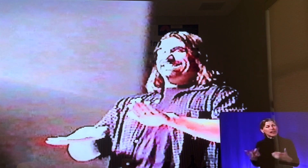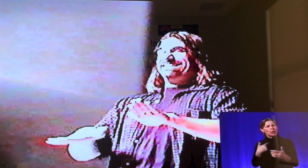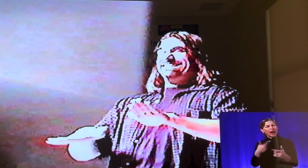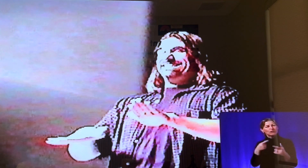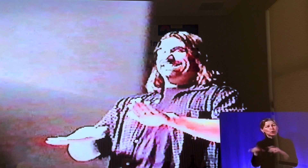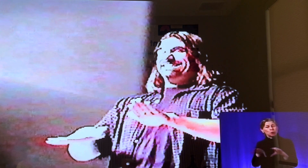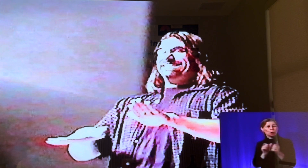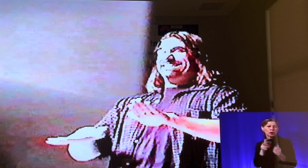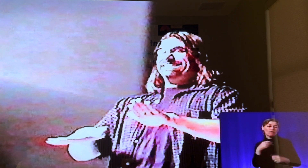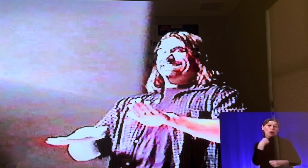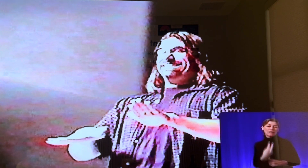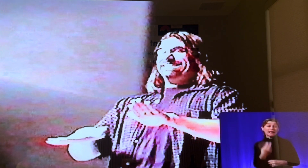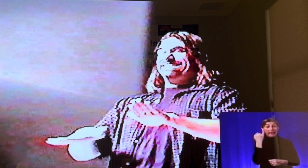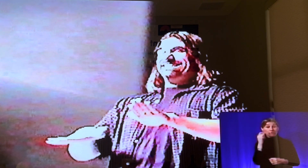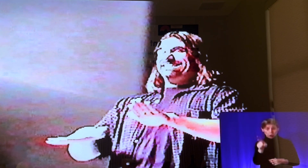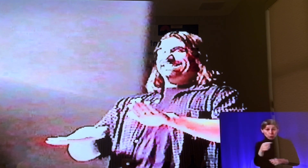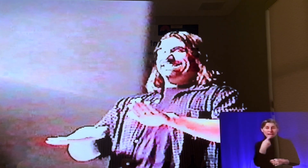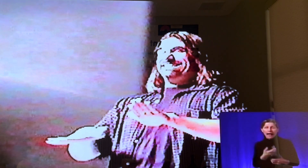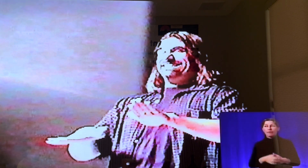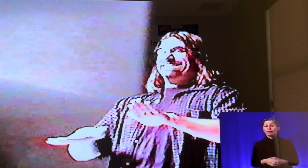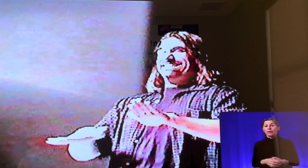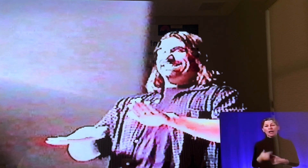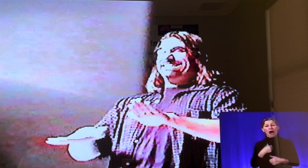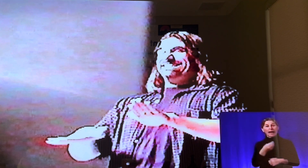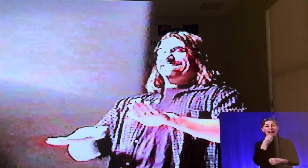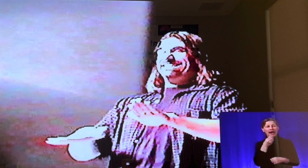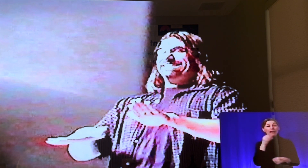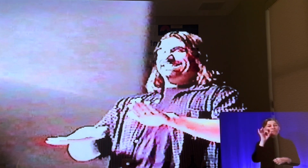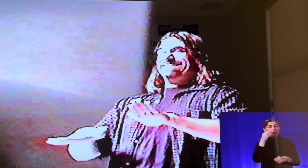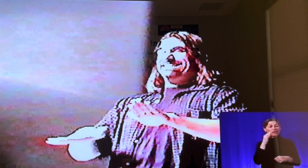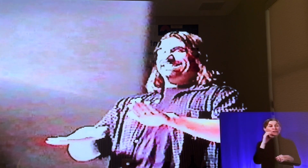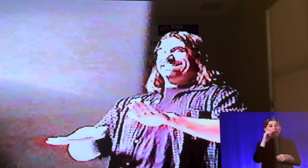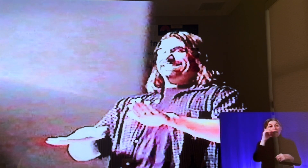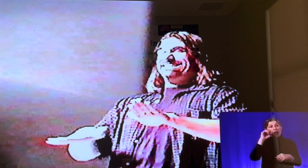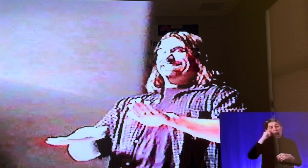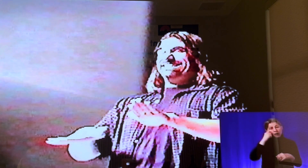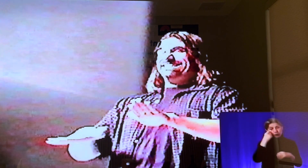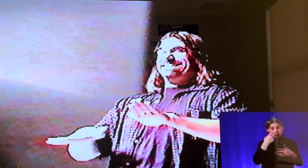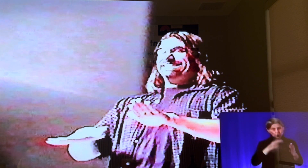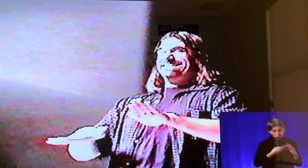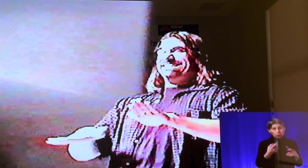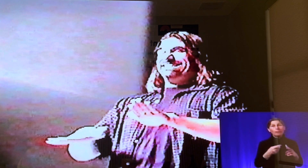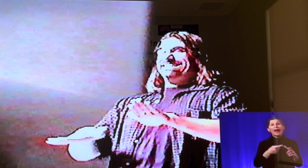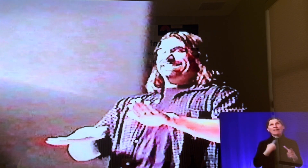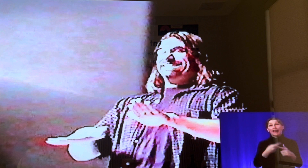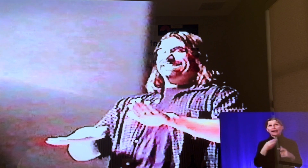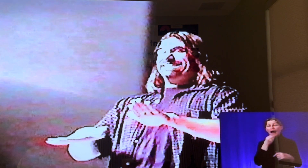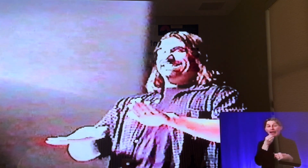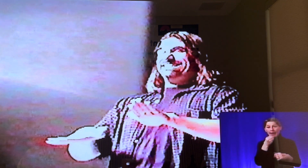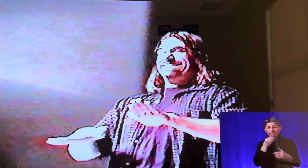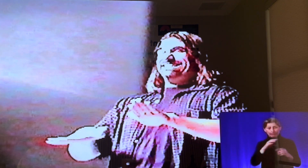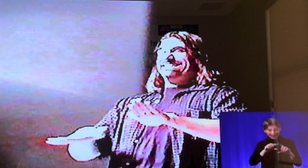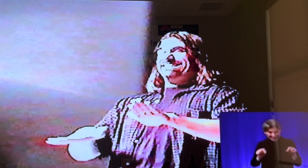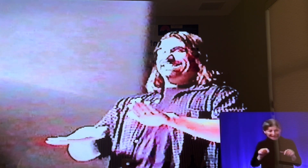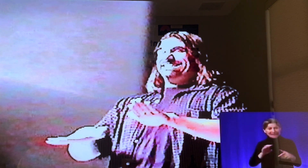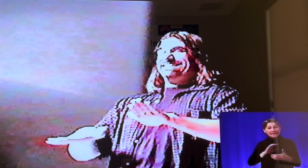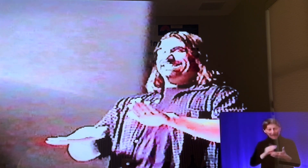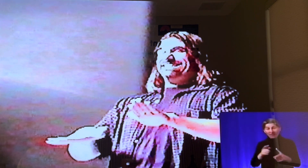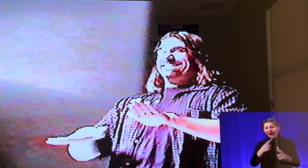voice. So if you said, I ate French onion soup, and then I ate baked beans, and then I ate brown bread, then I ate